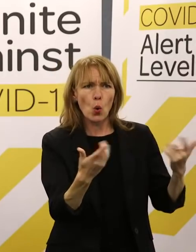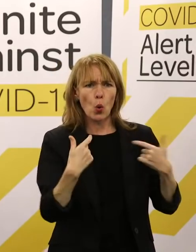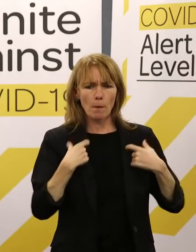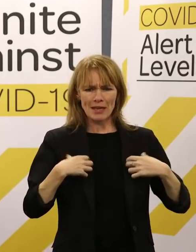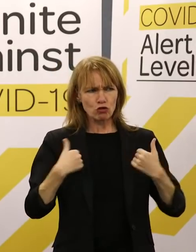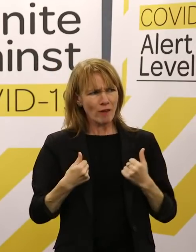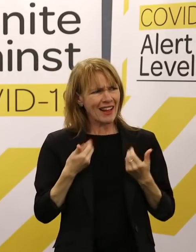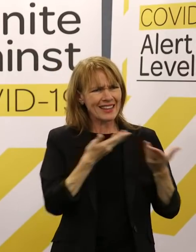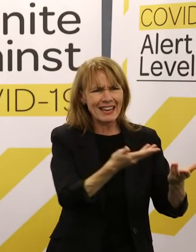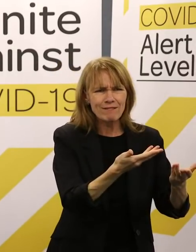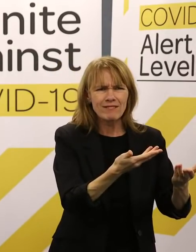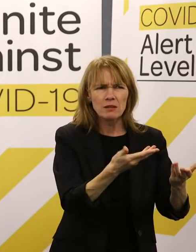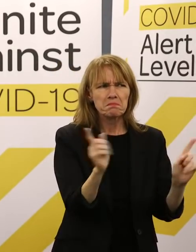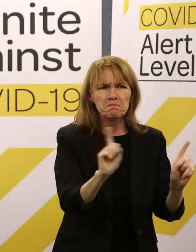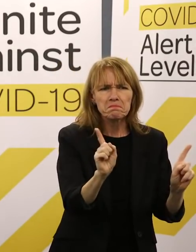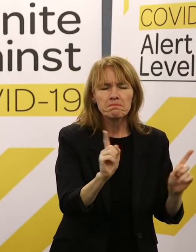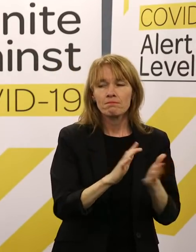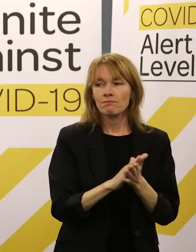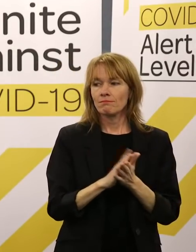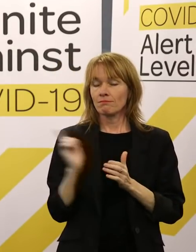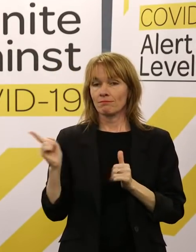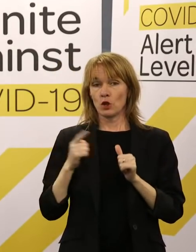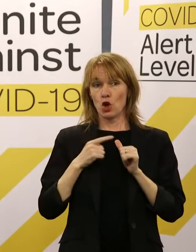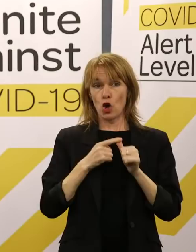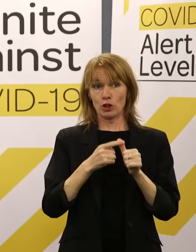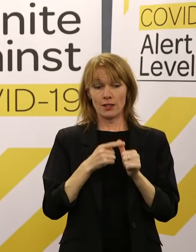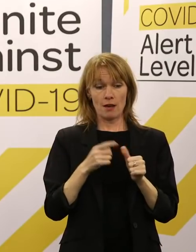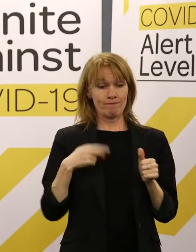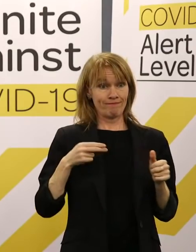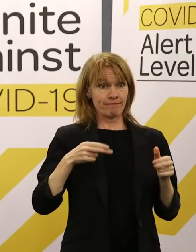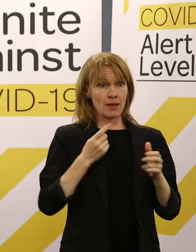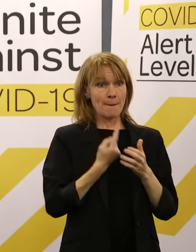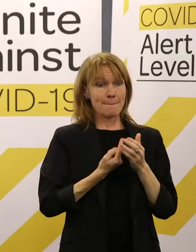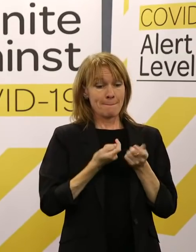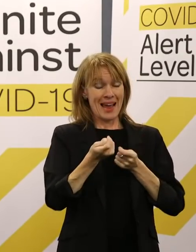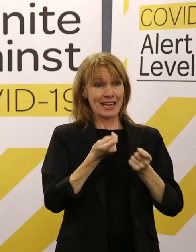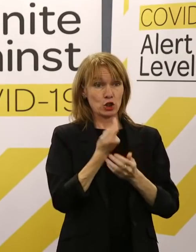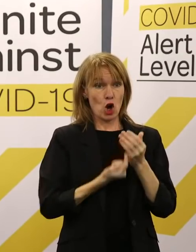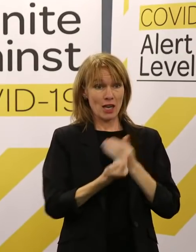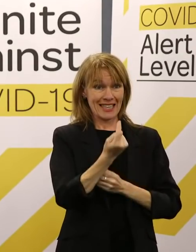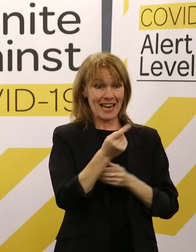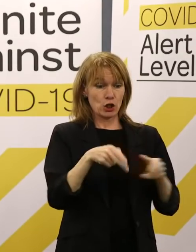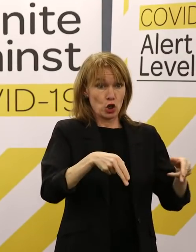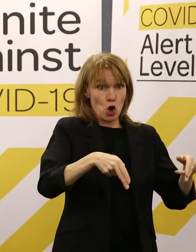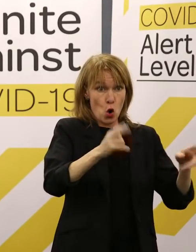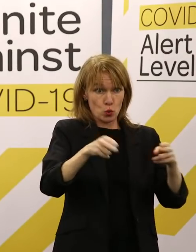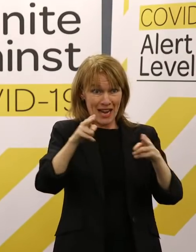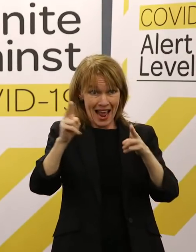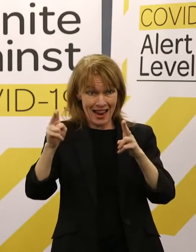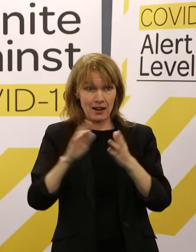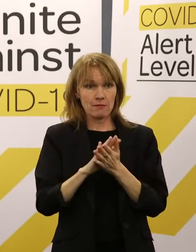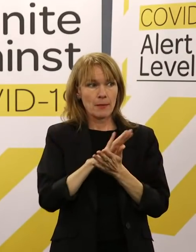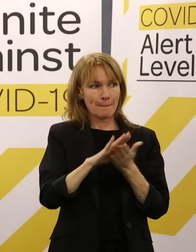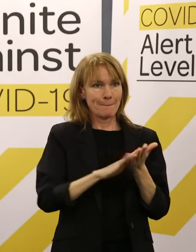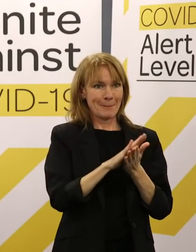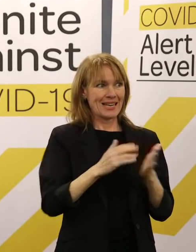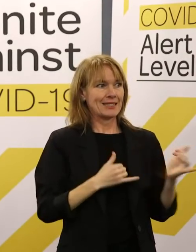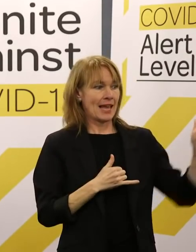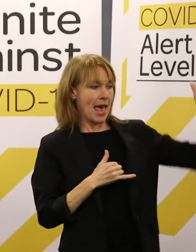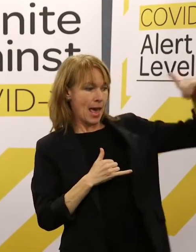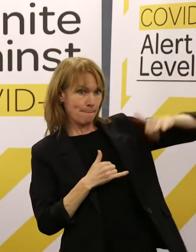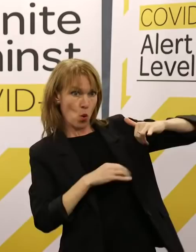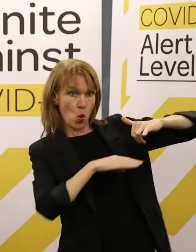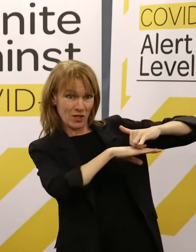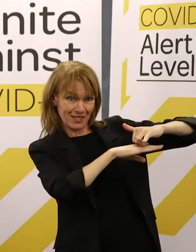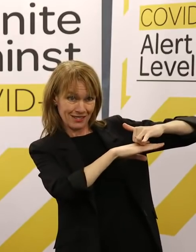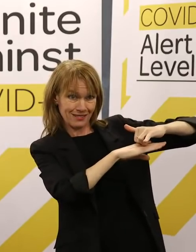the managed isolation process from when people, in a sense, exit out of the airport through to